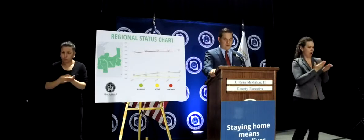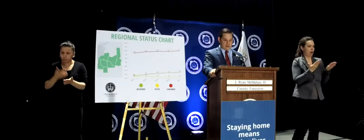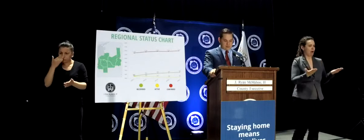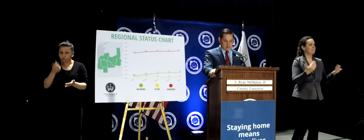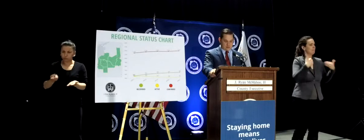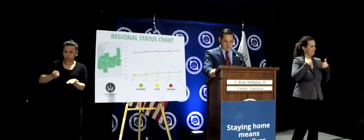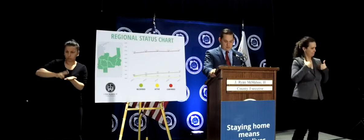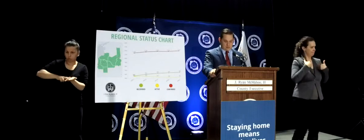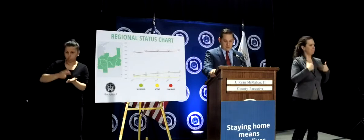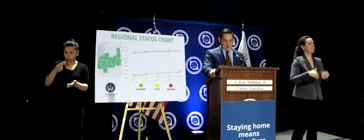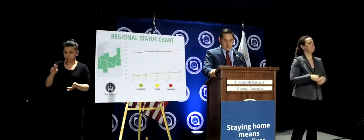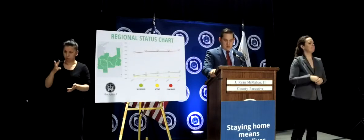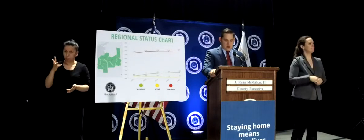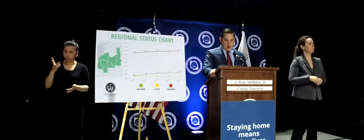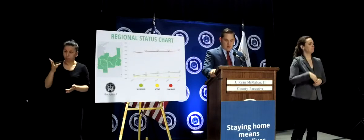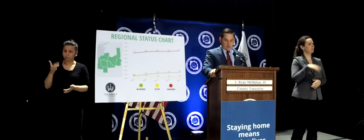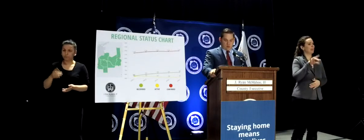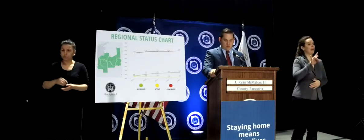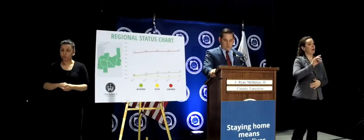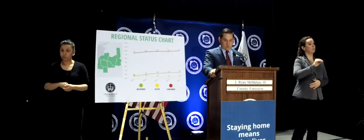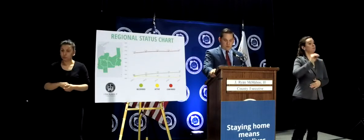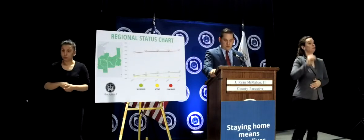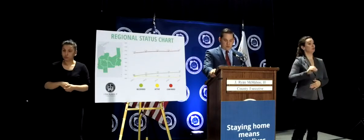with COVID-19.